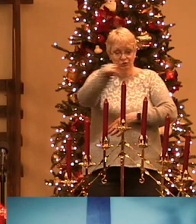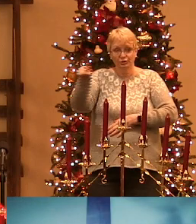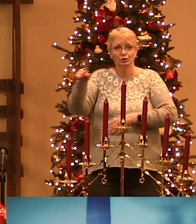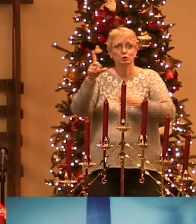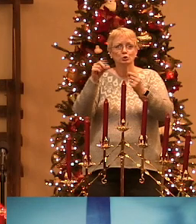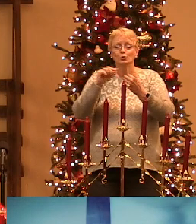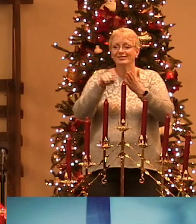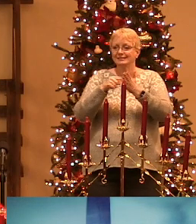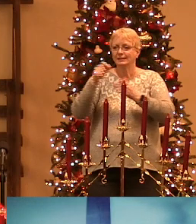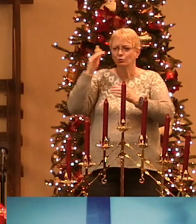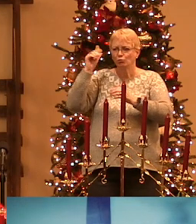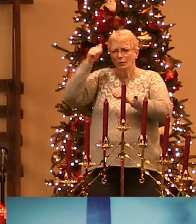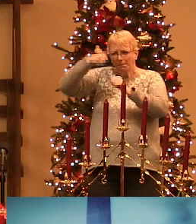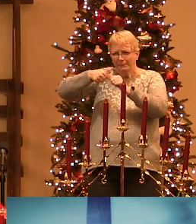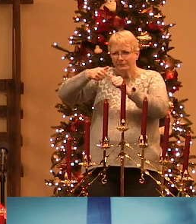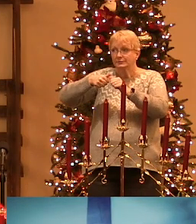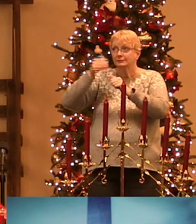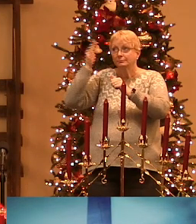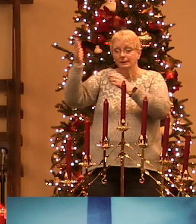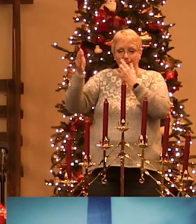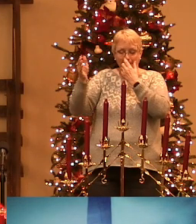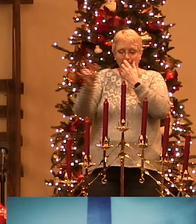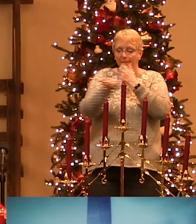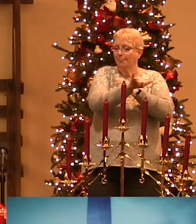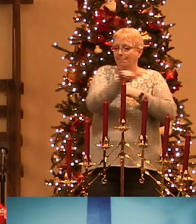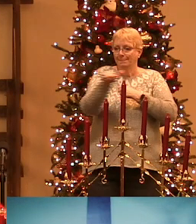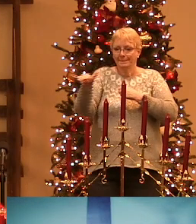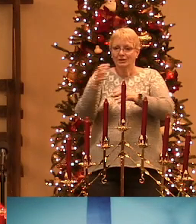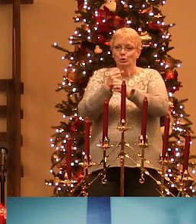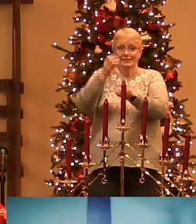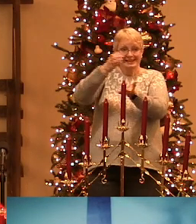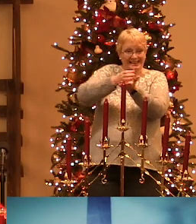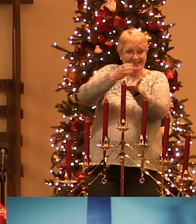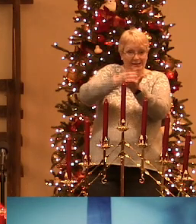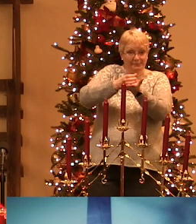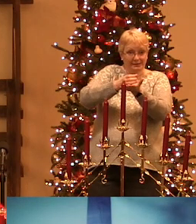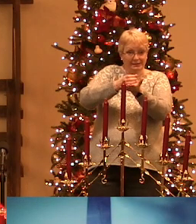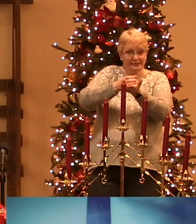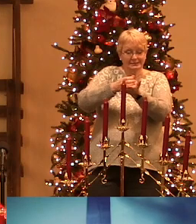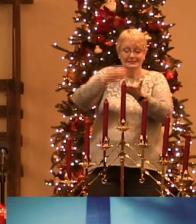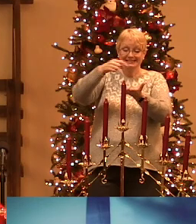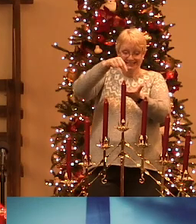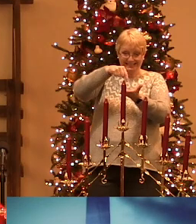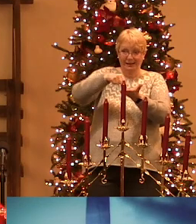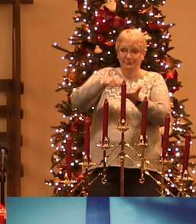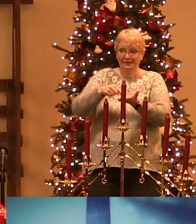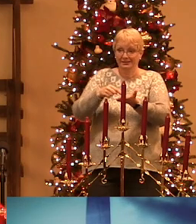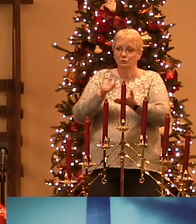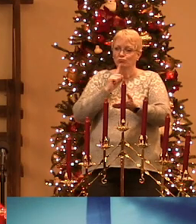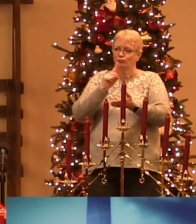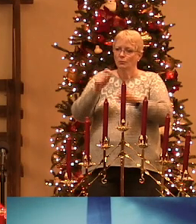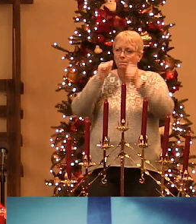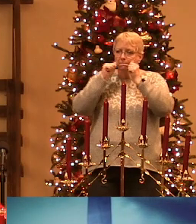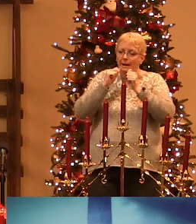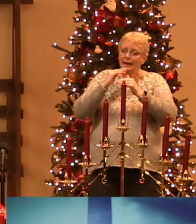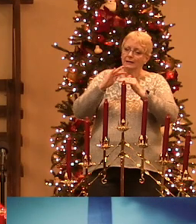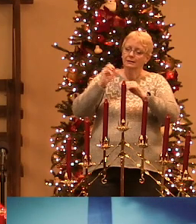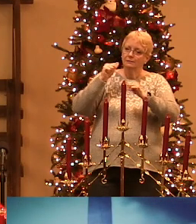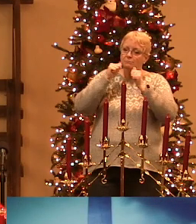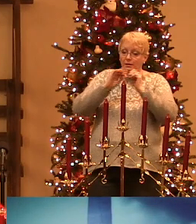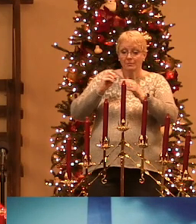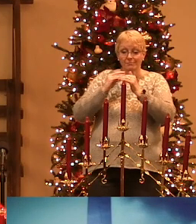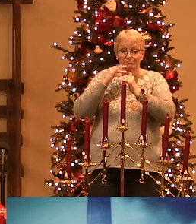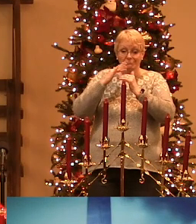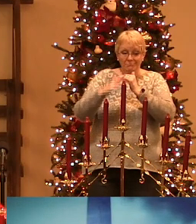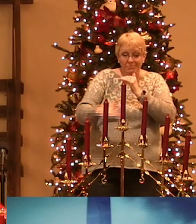Do this in remembrance of me. In the same way, also, he took the cup after supper, saying, this cup is a new covenant in my blood. Do this as often